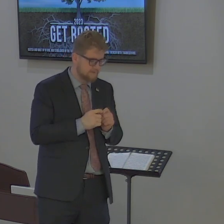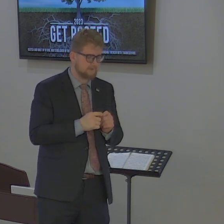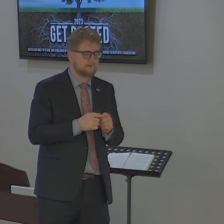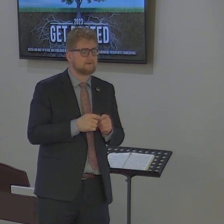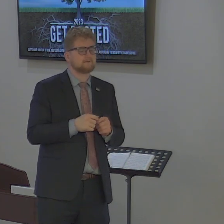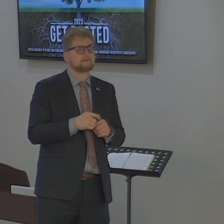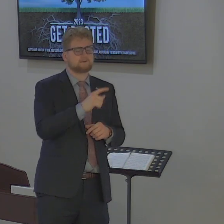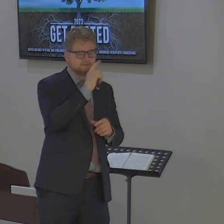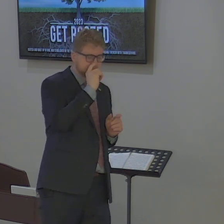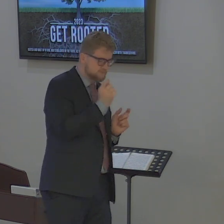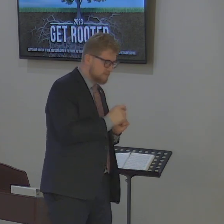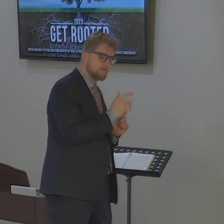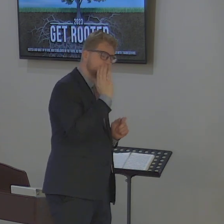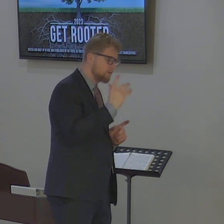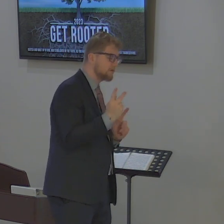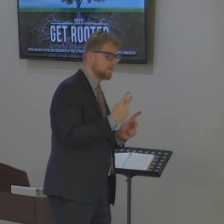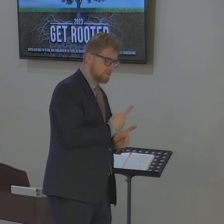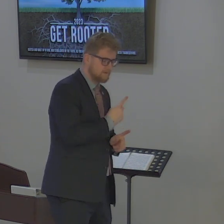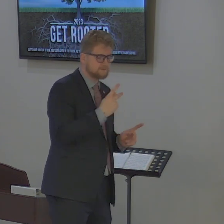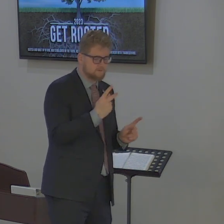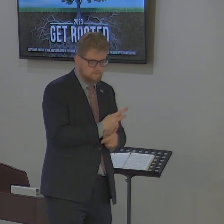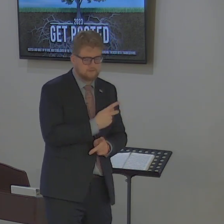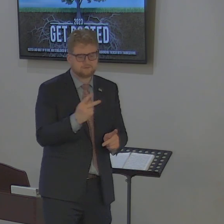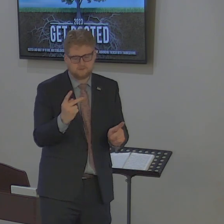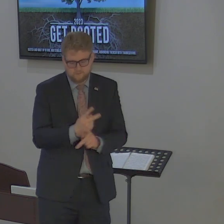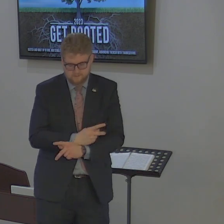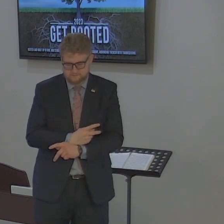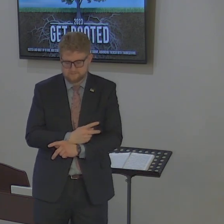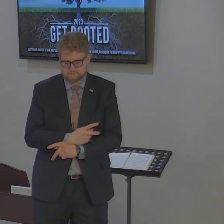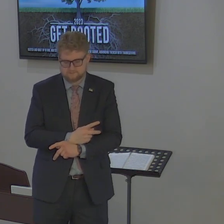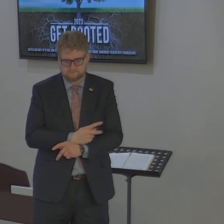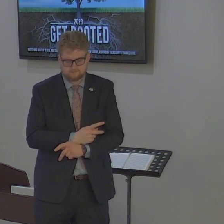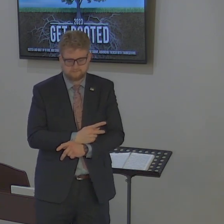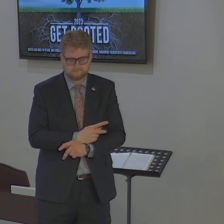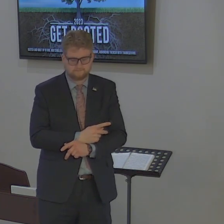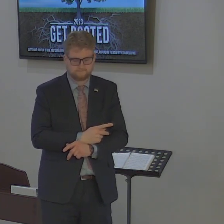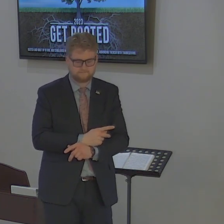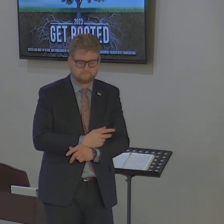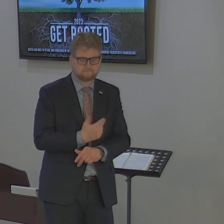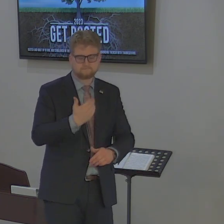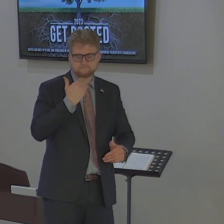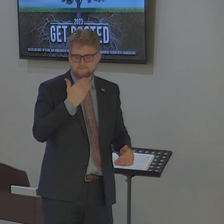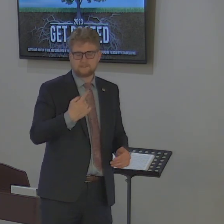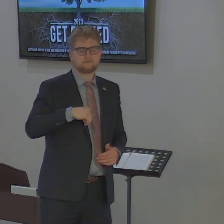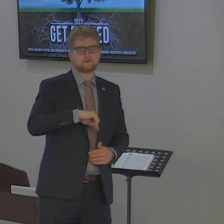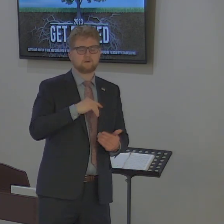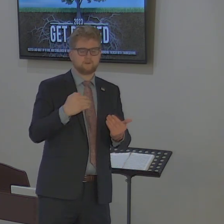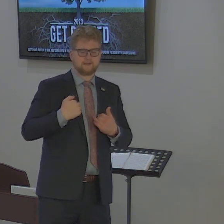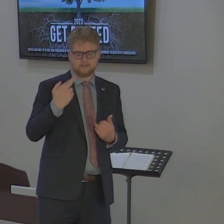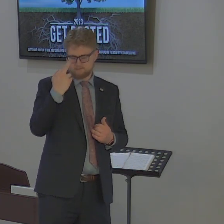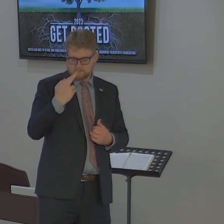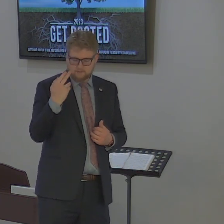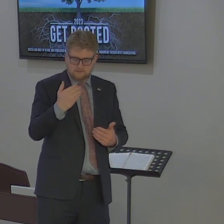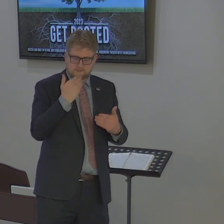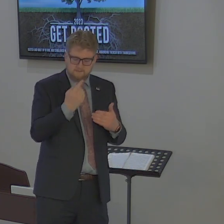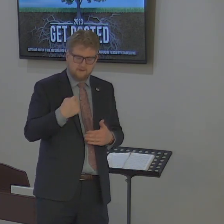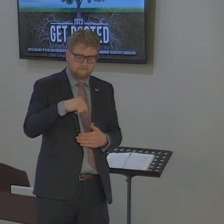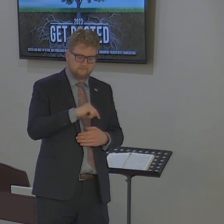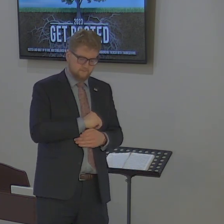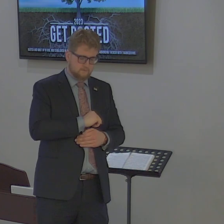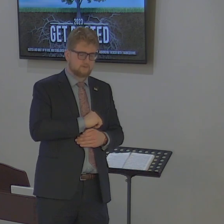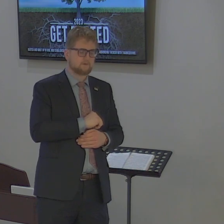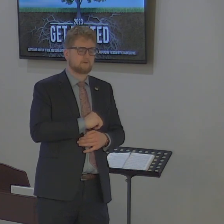deceitfulness is going to continue to get worse and worse and worse and worse. Thank you that we have a cause. Thank you that we have a